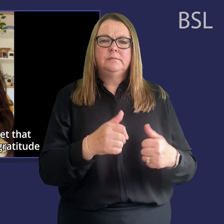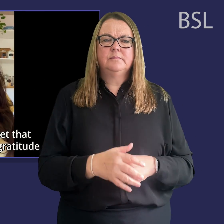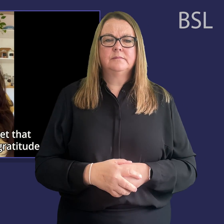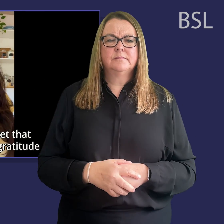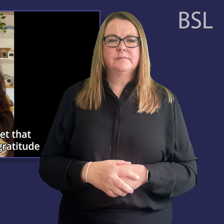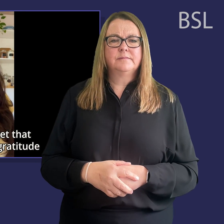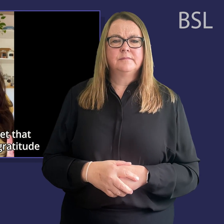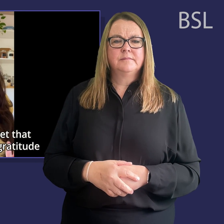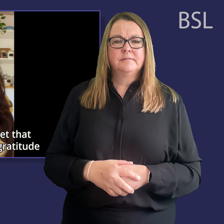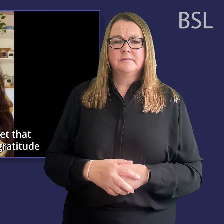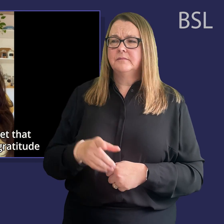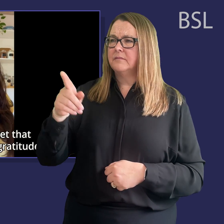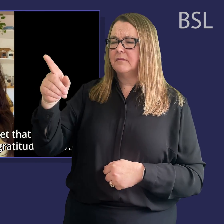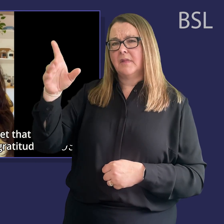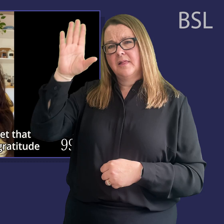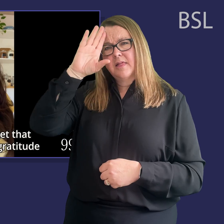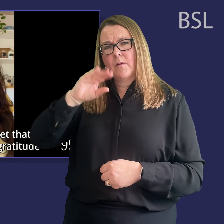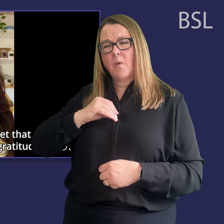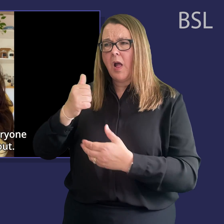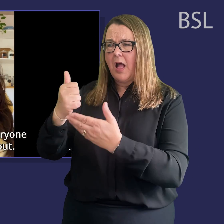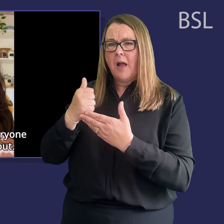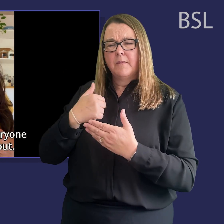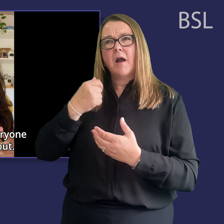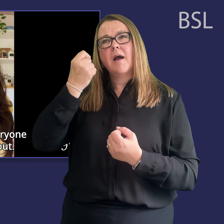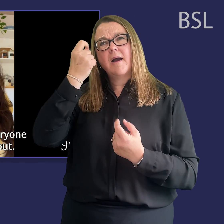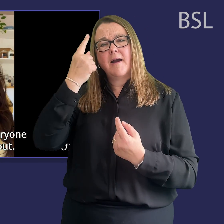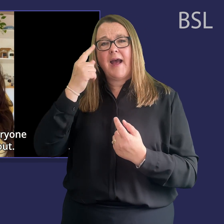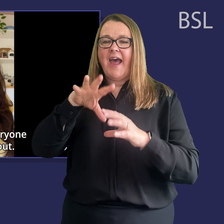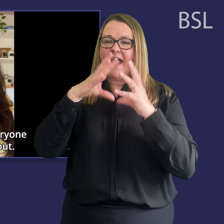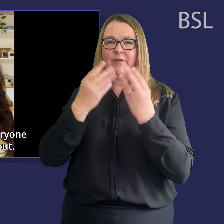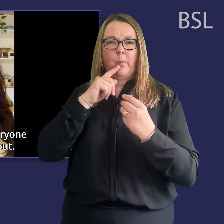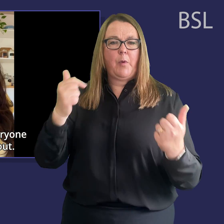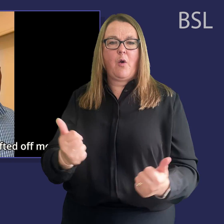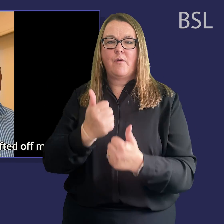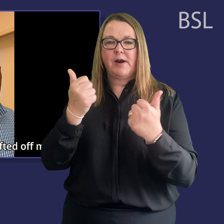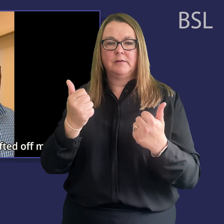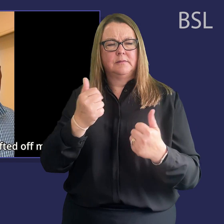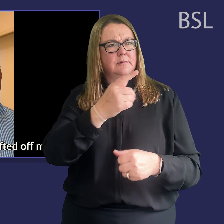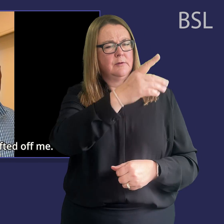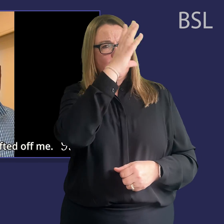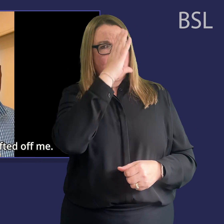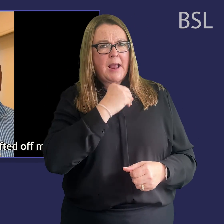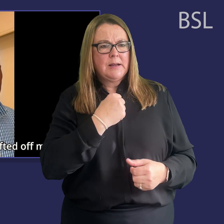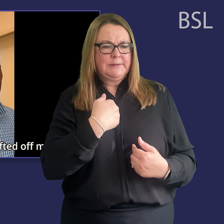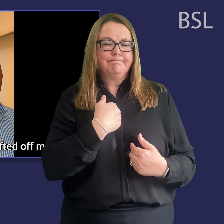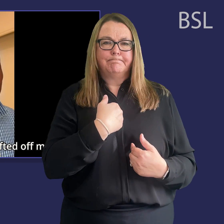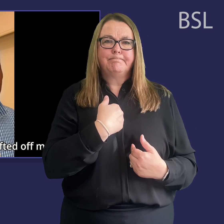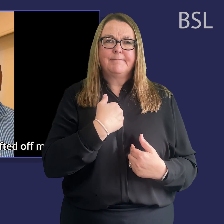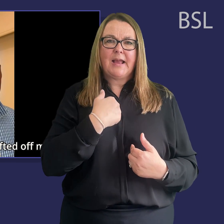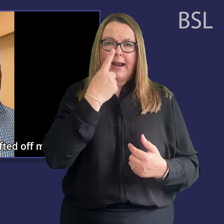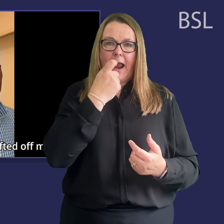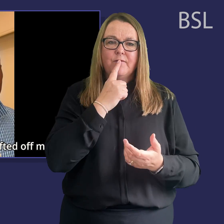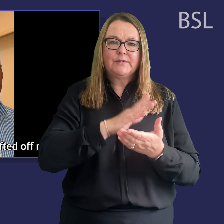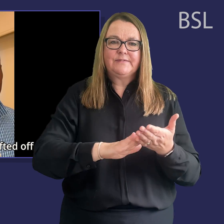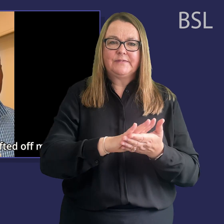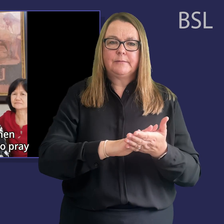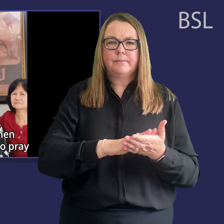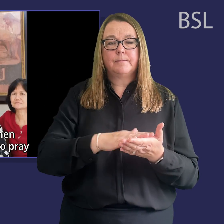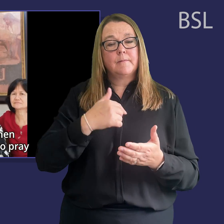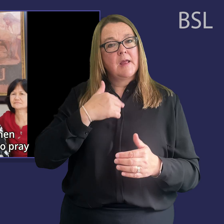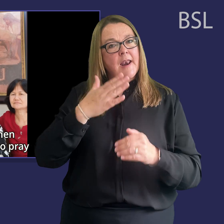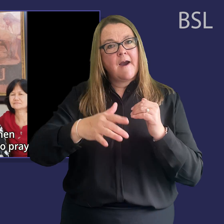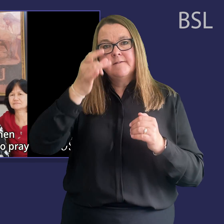never forget that feeling of love and gratitude that I felt for everyone that reached out. I felt a heavy burden lifted off me.